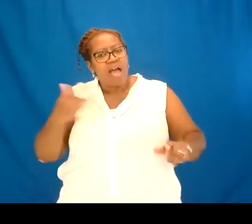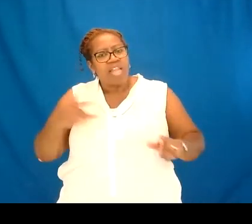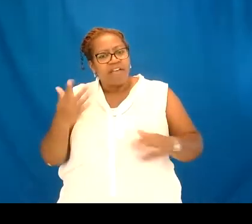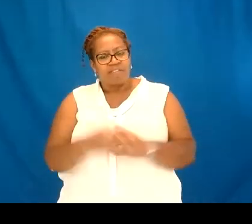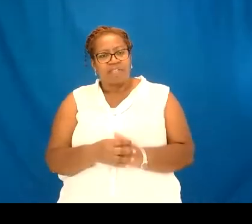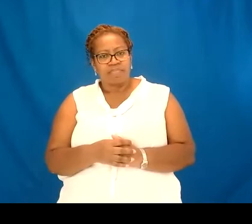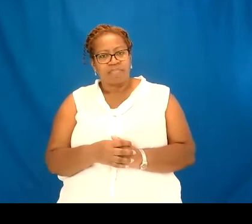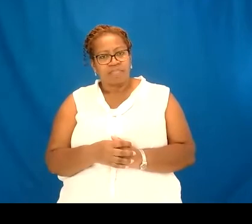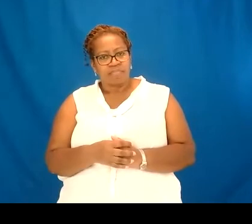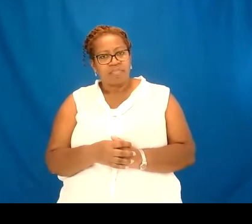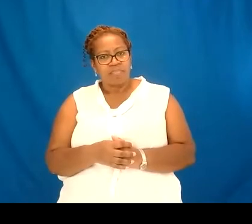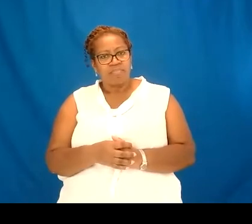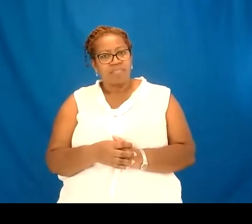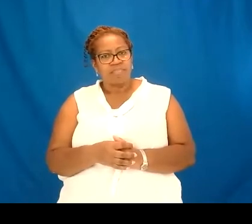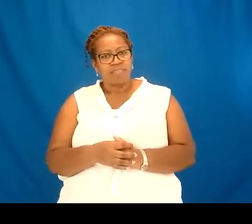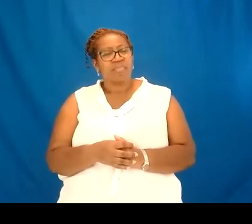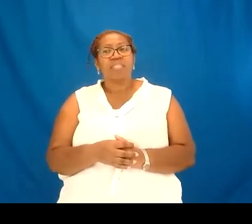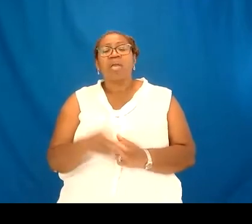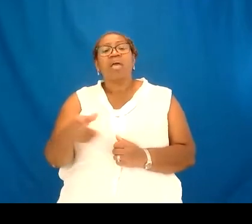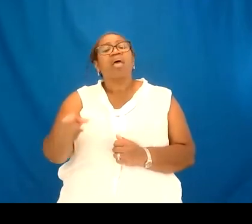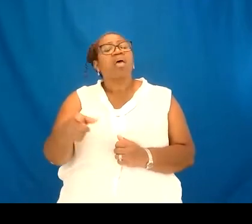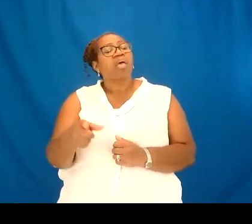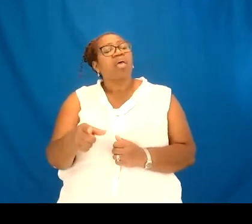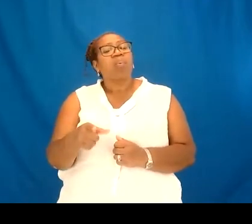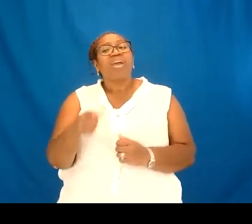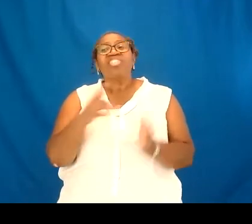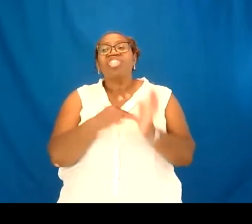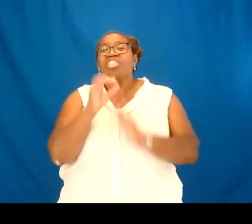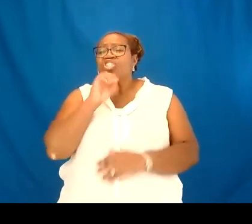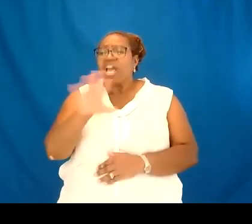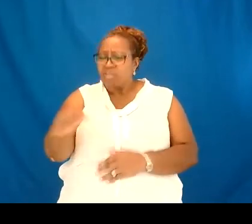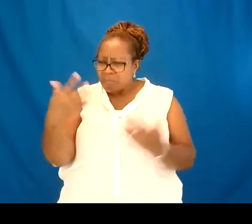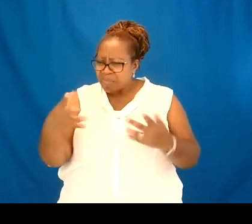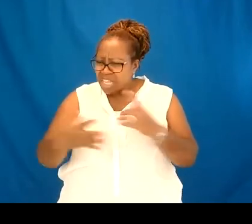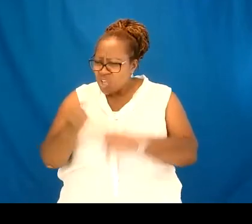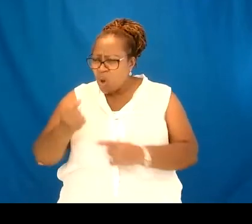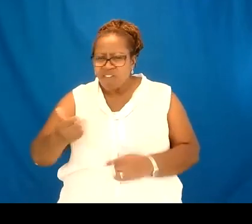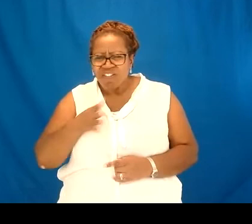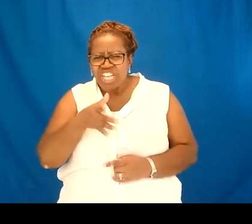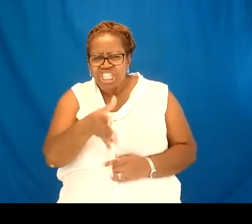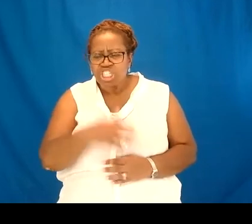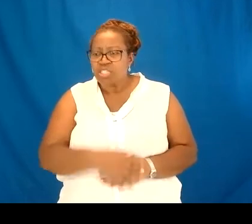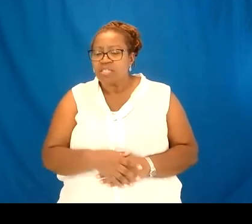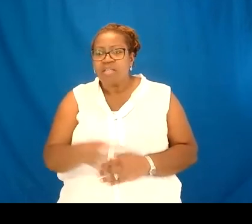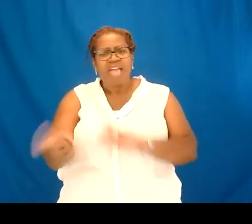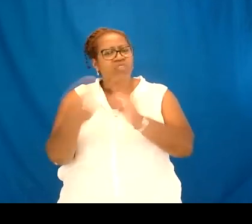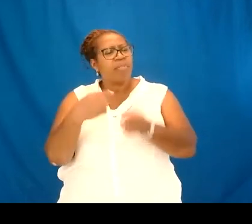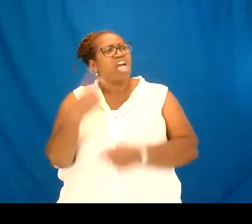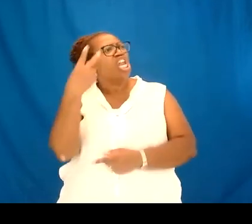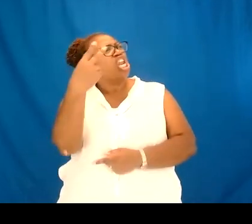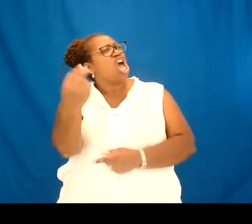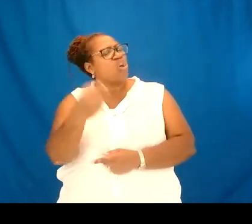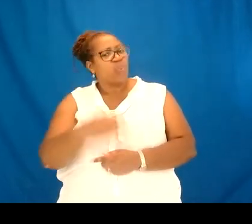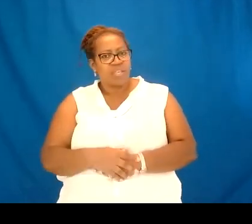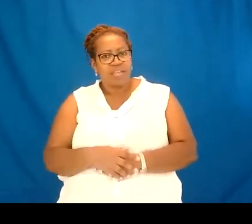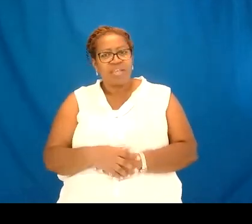to the question, haven't you caught any fish? Jesus goes on to give them an answer to their predicament. He